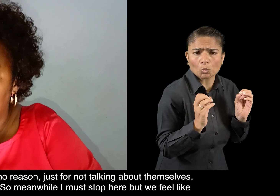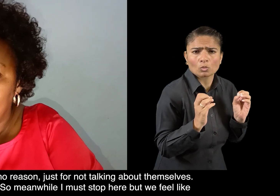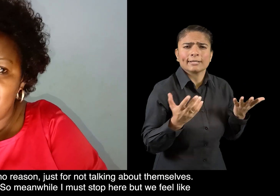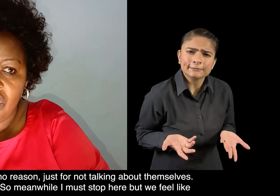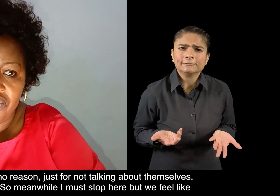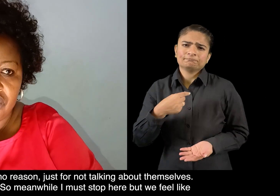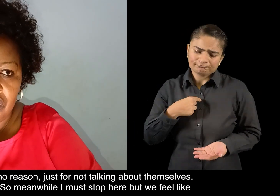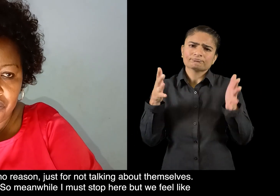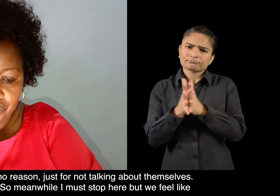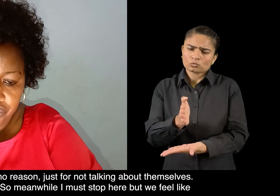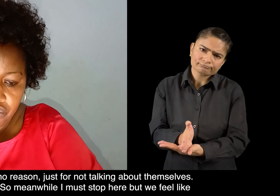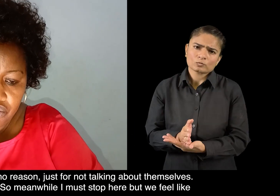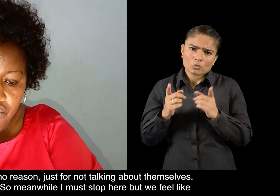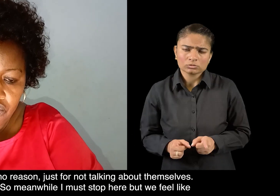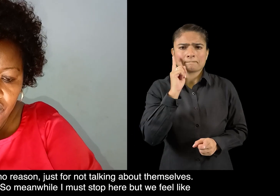talking about themselves.